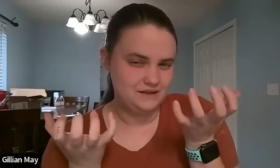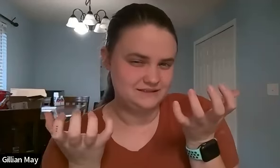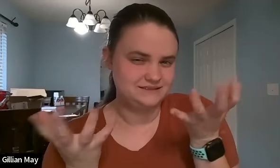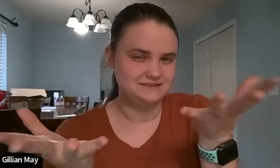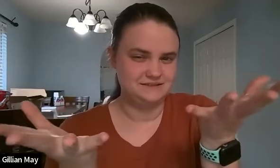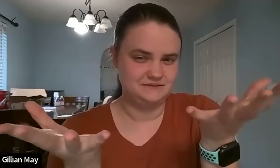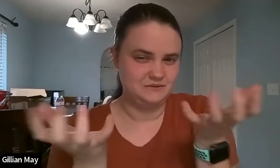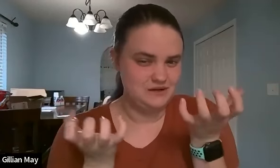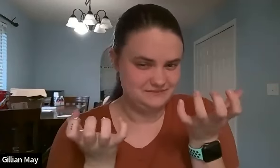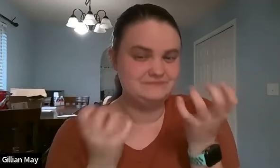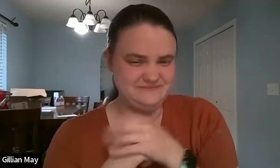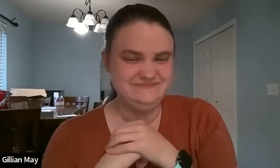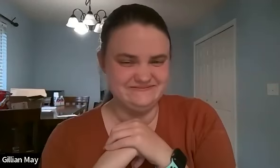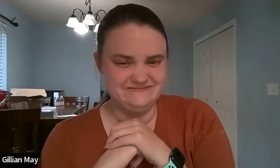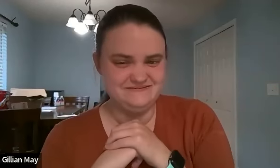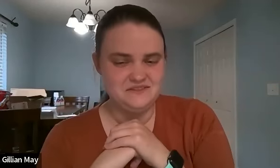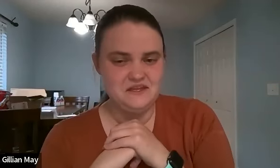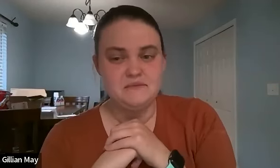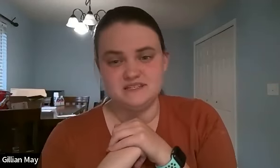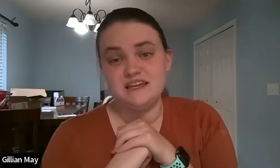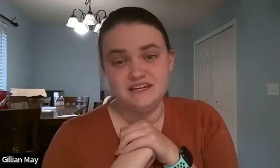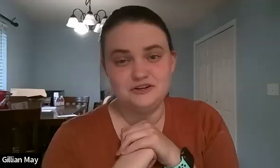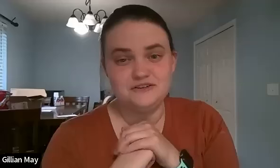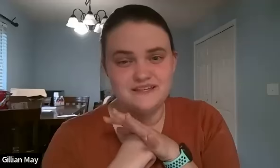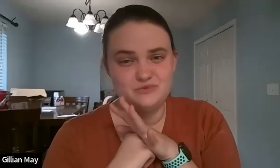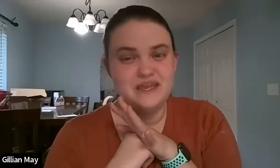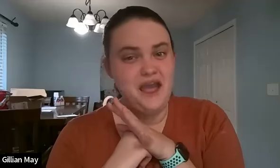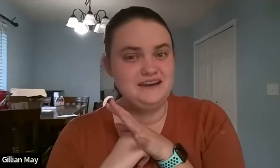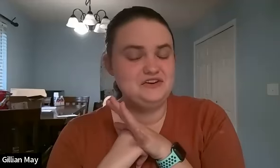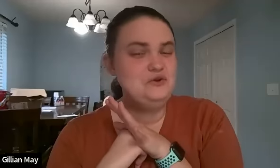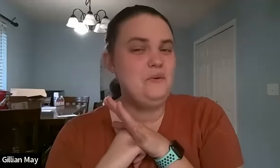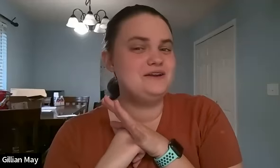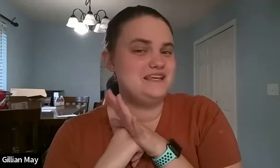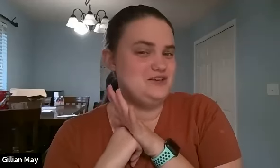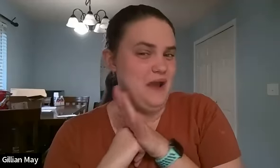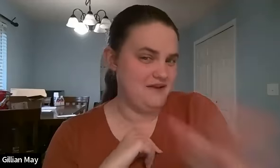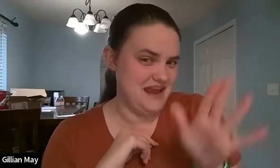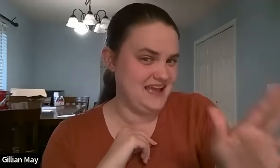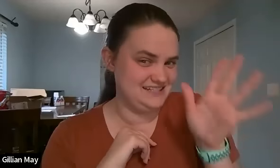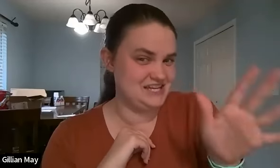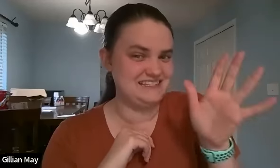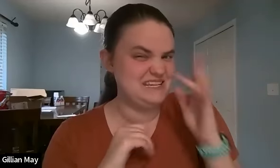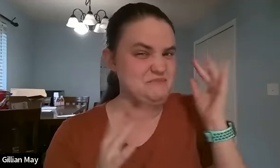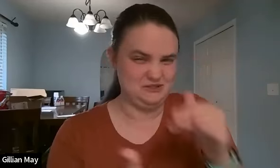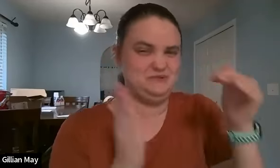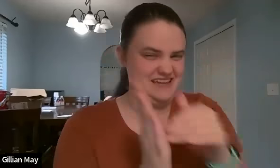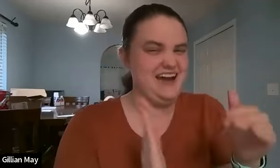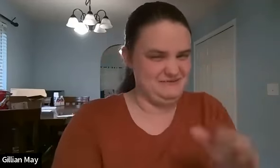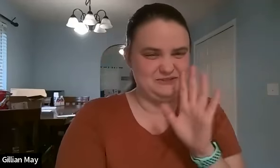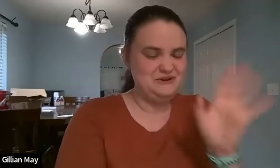Want. Want. Miss Katie, in your defense, we added new words that you haven't had a chance to see multiple times. So